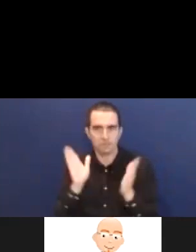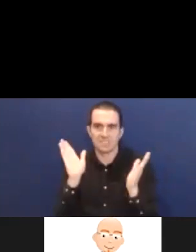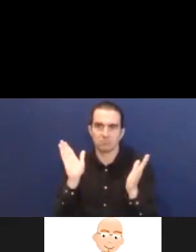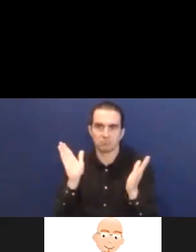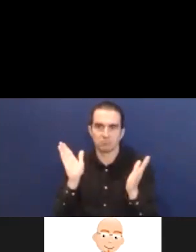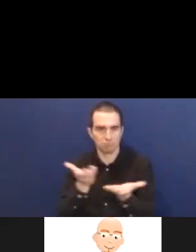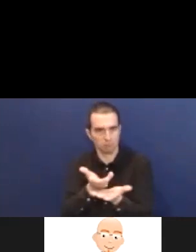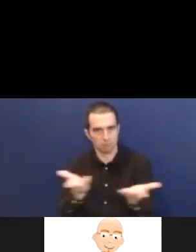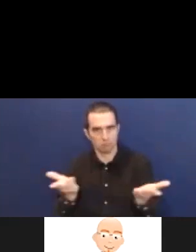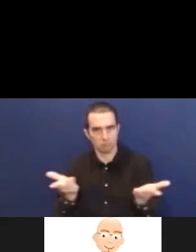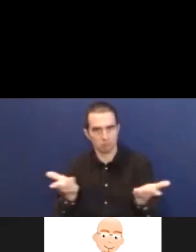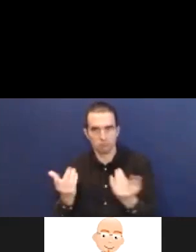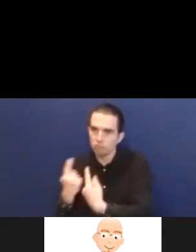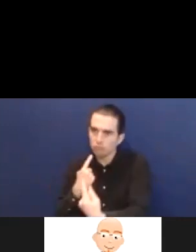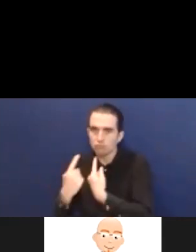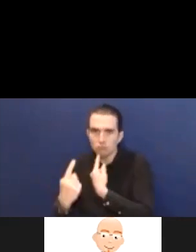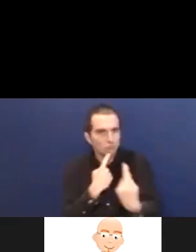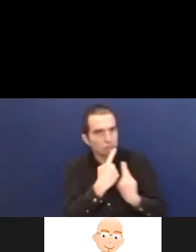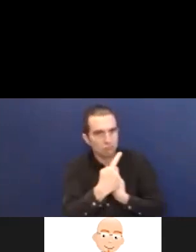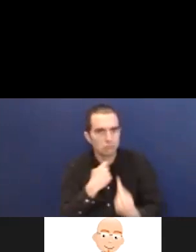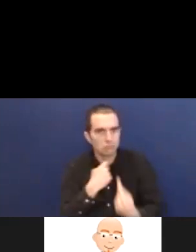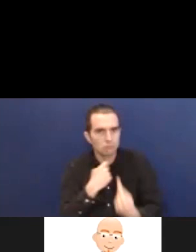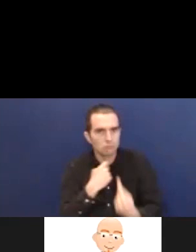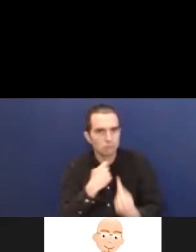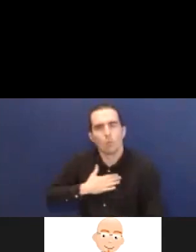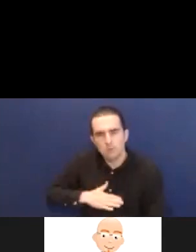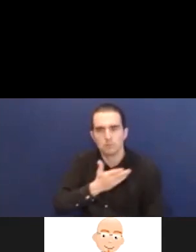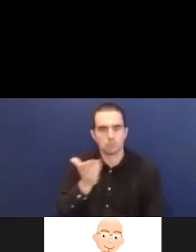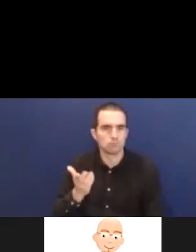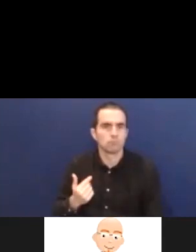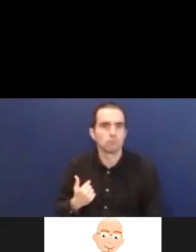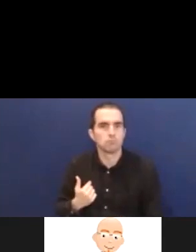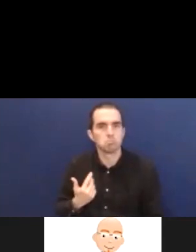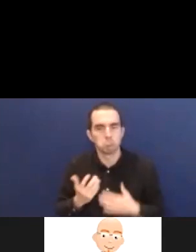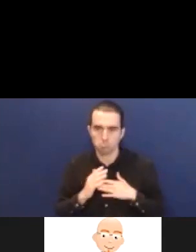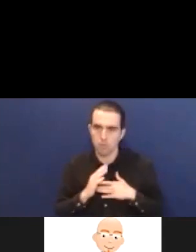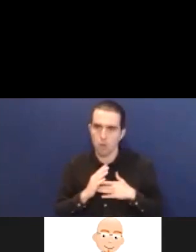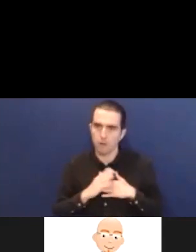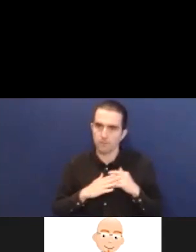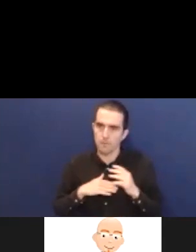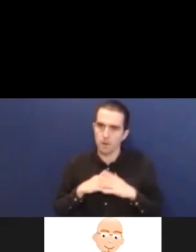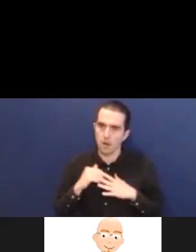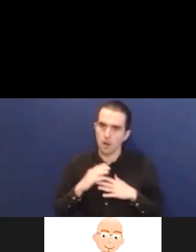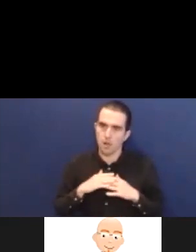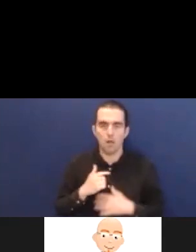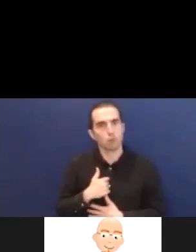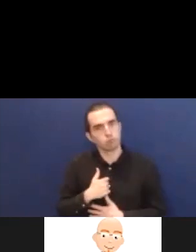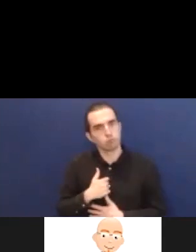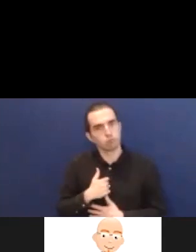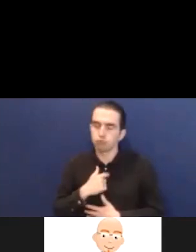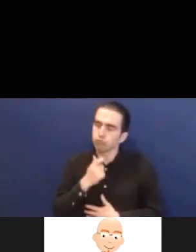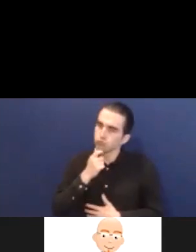feel comfortable enough to confide and to open up as we go